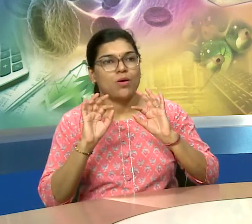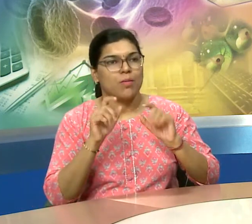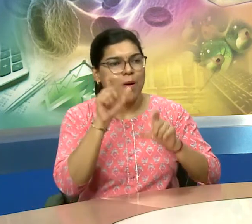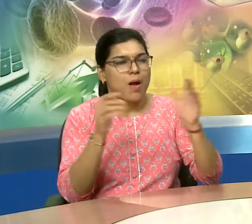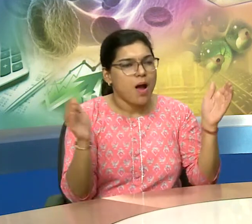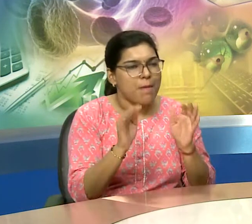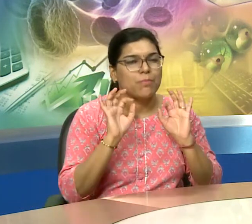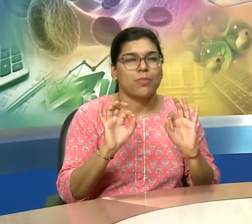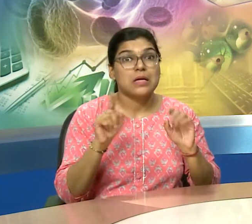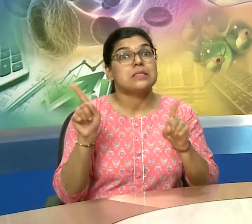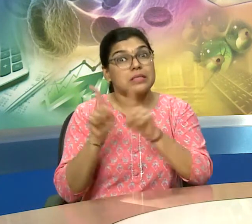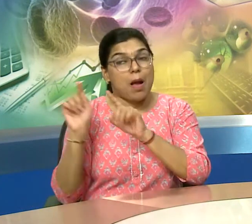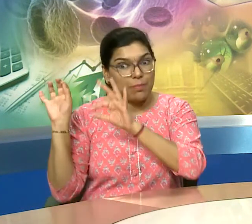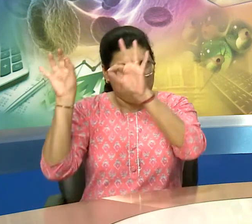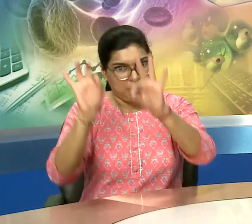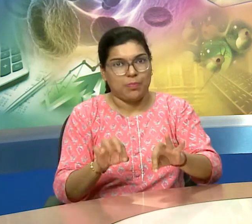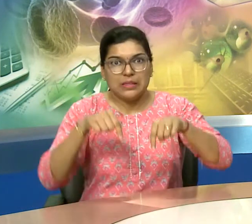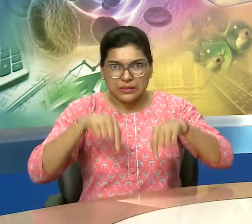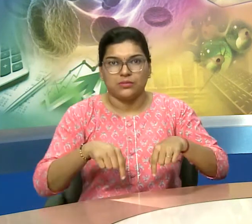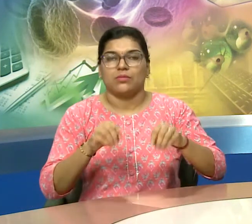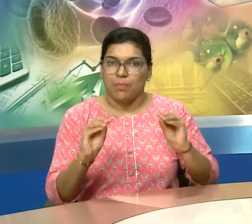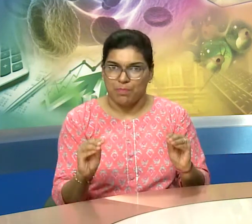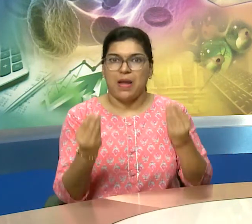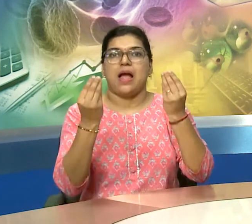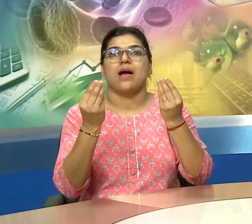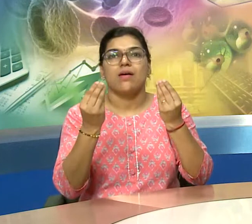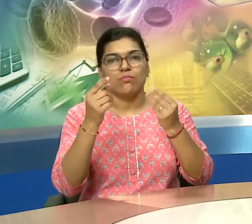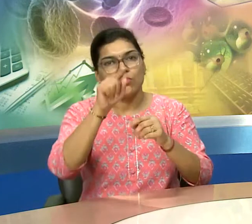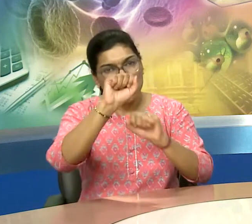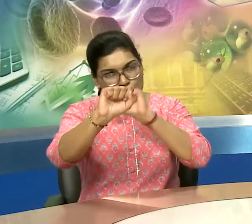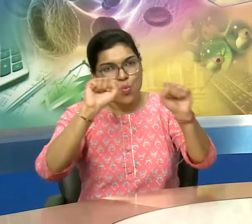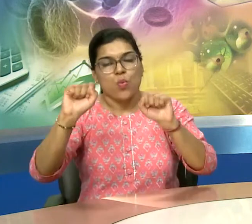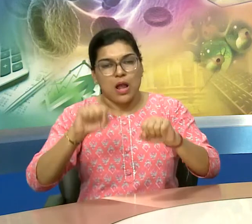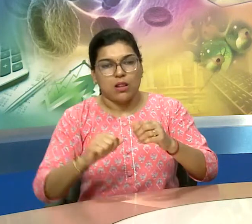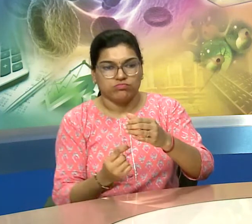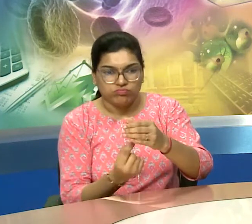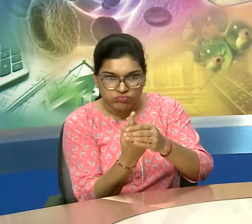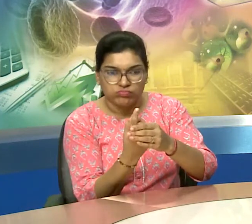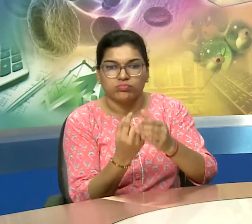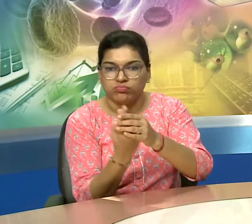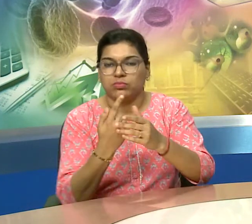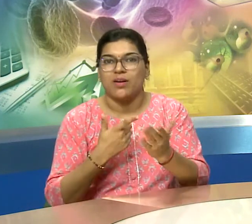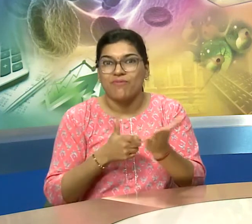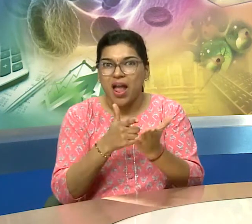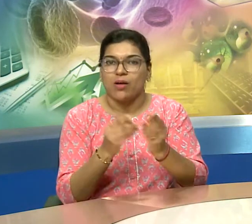We all must try to use those primitive methods in our daily life for the betterment